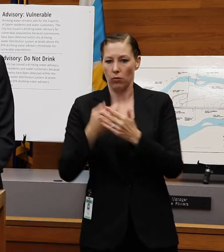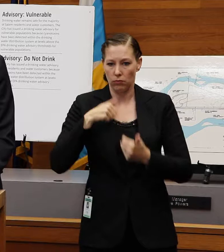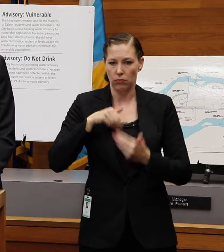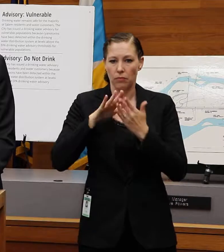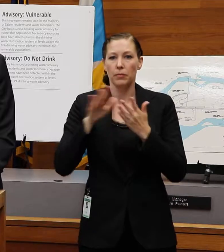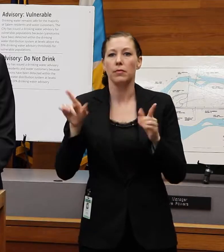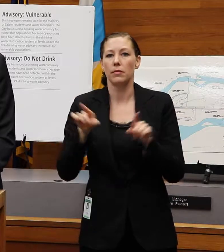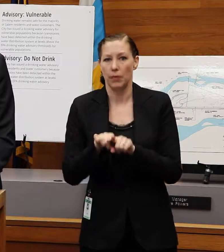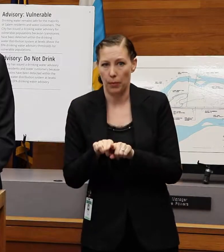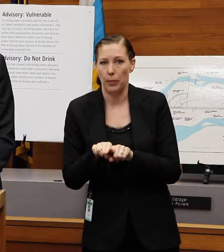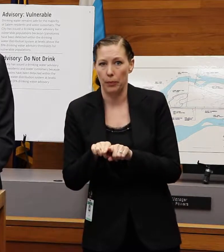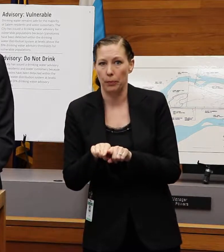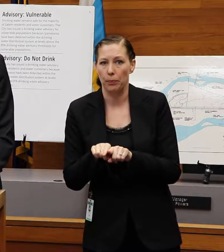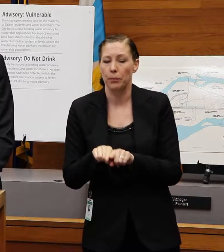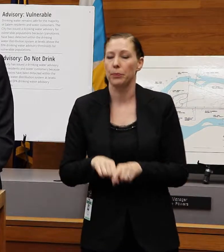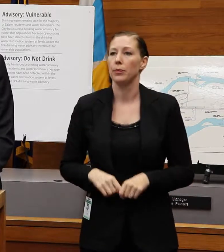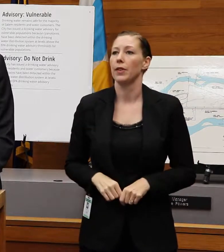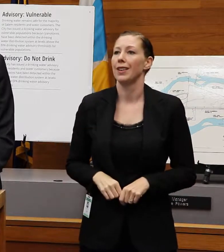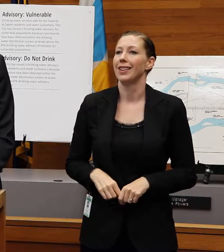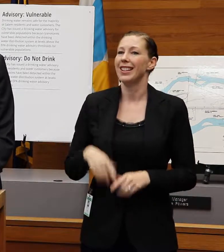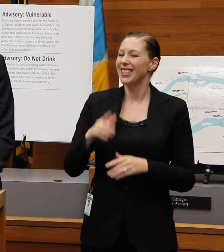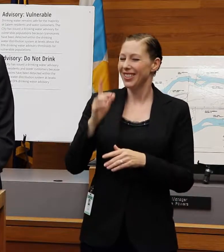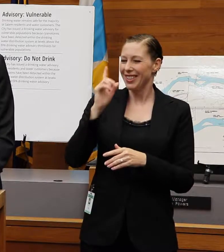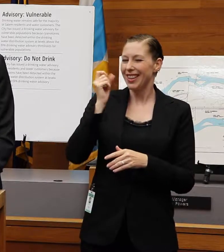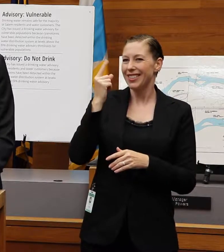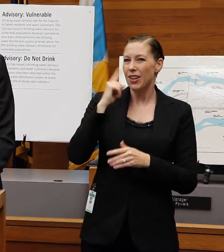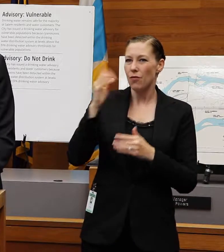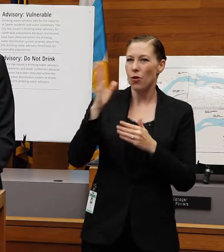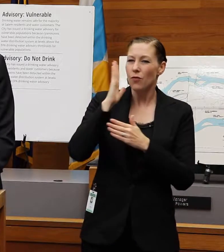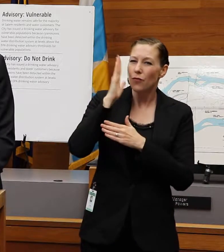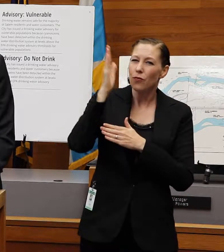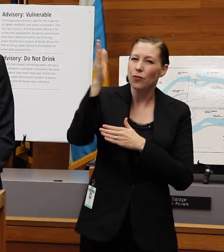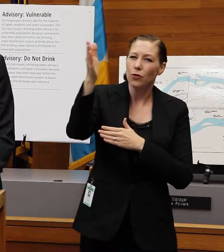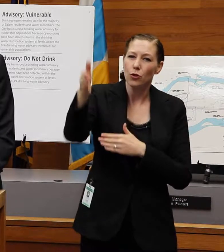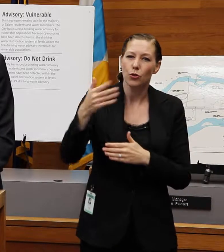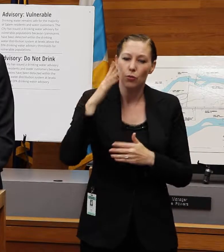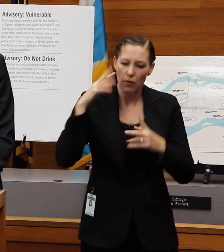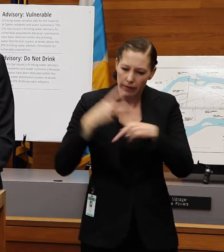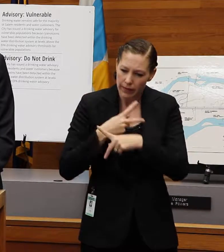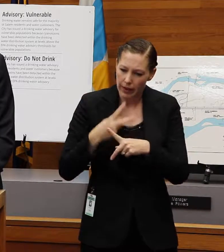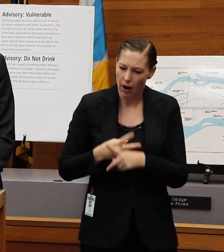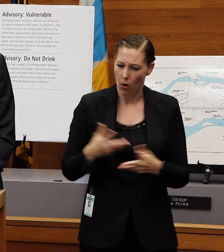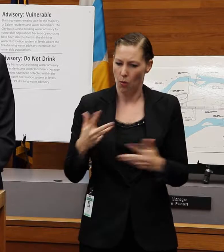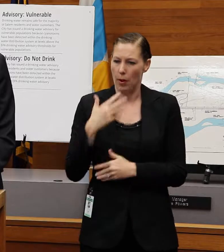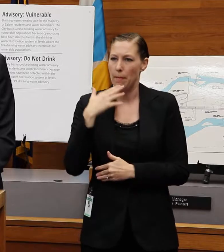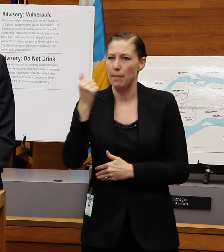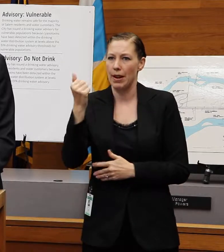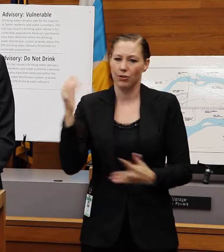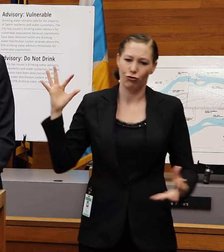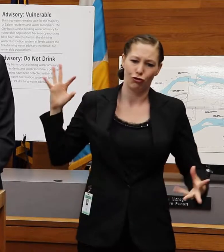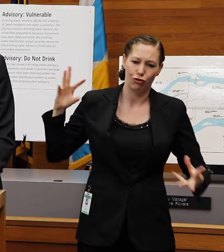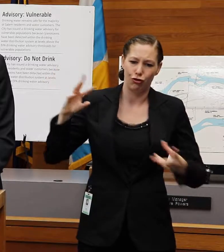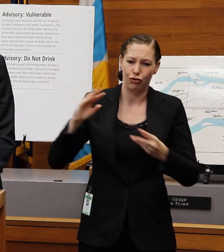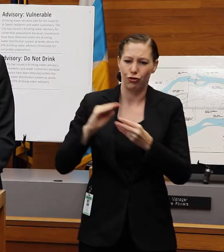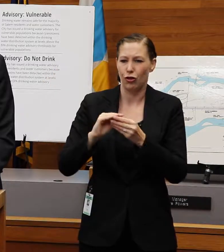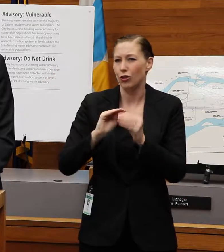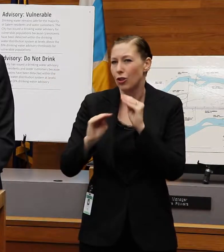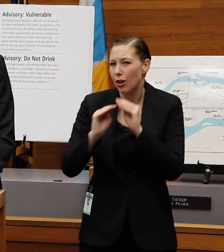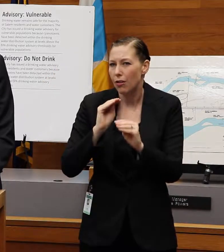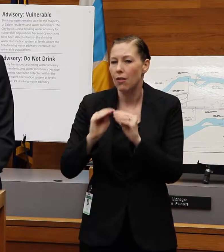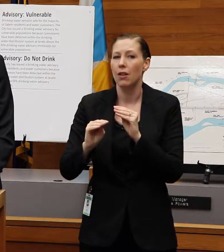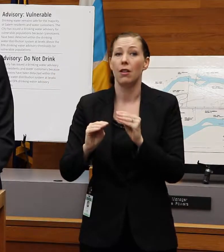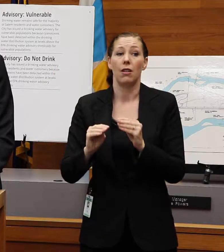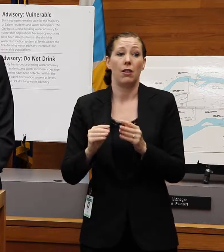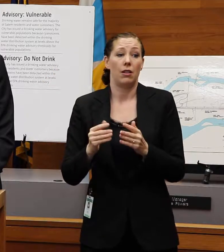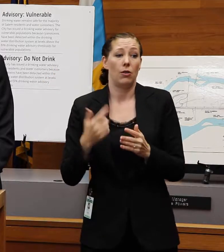be bringing recommendations, bringing options to council for more comprehensive treatment